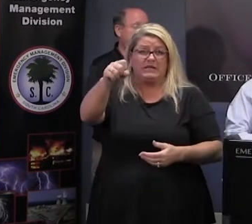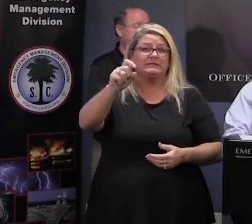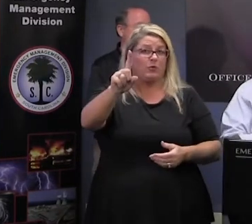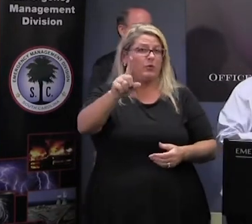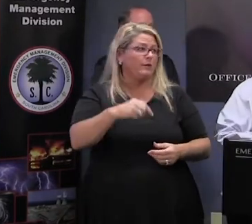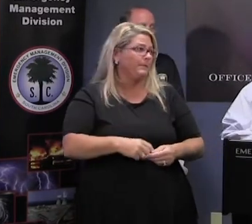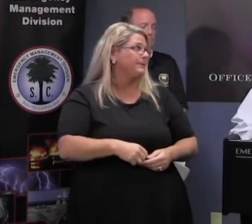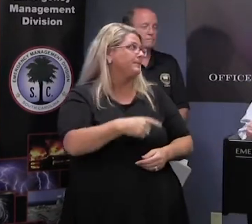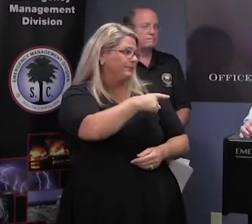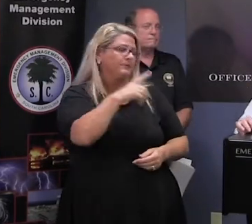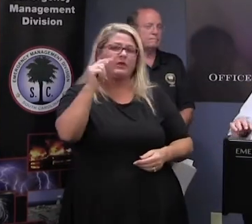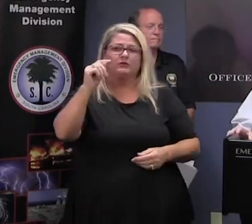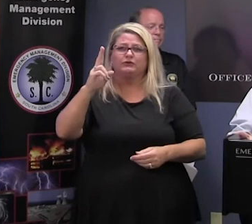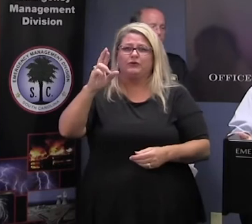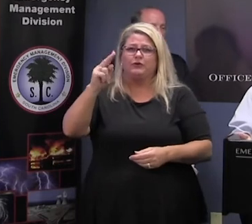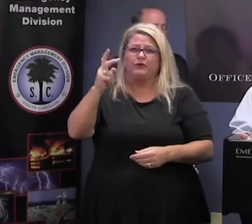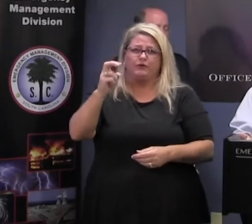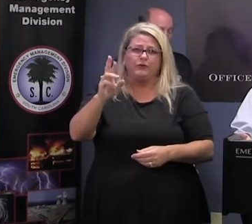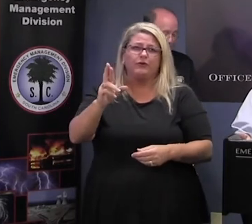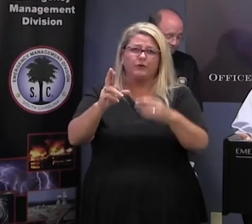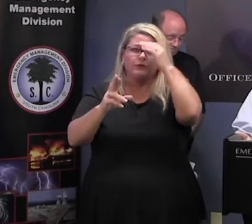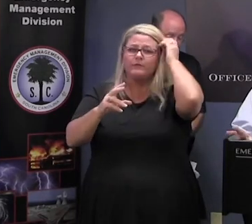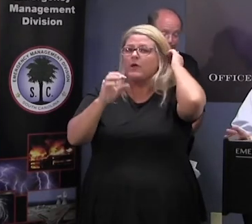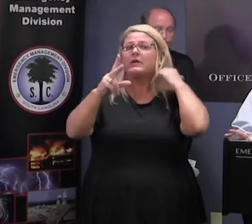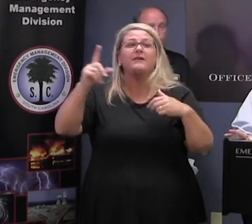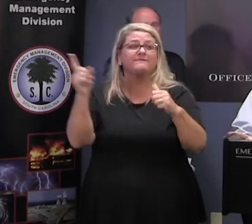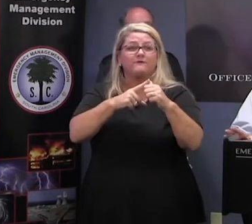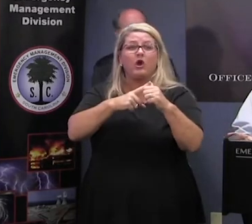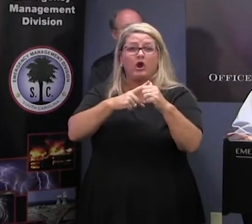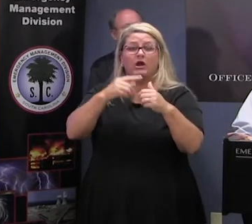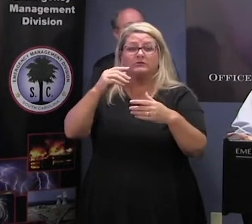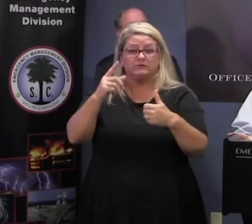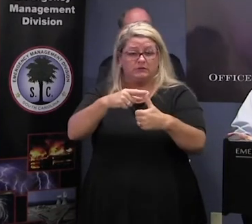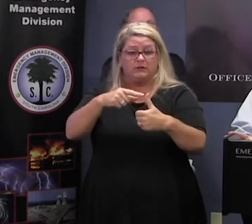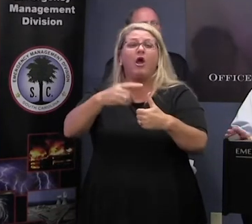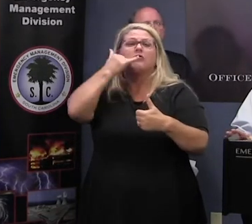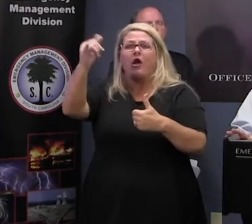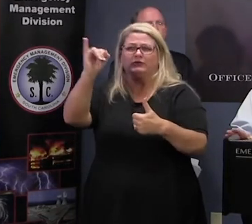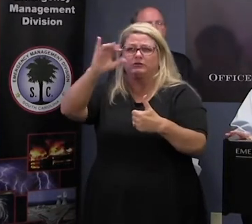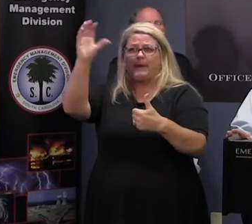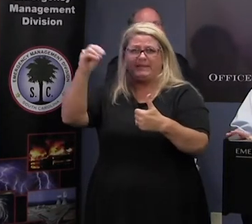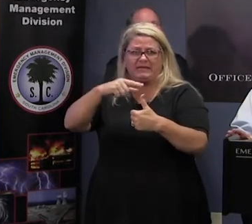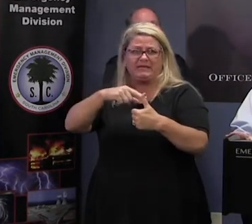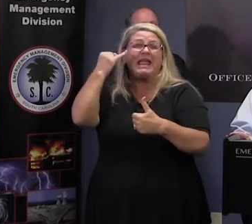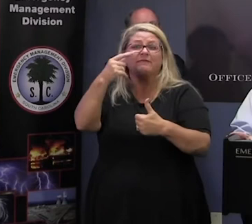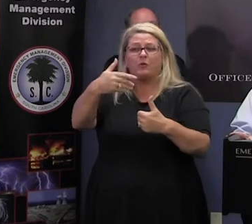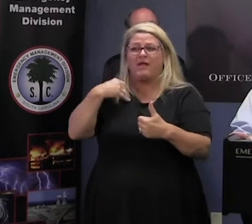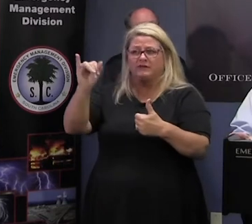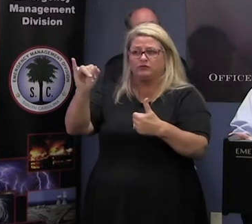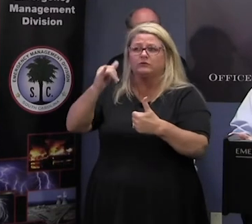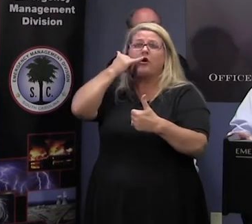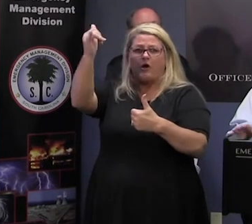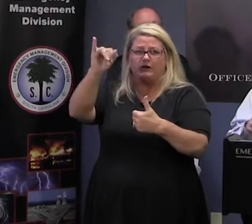Yes, ma'am. Ms. Turner. So as the governor said, the first step is if you're insured, call your insurance company, because that is the first line of